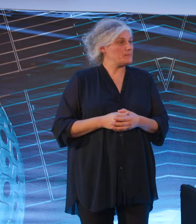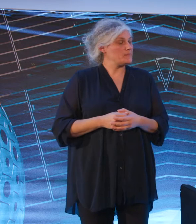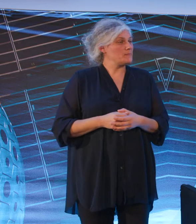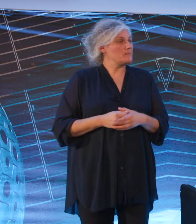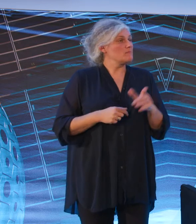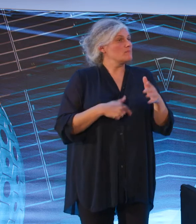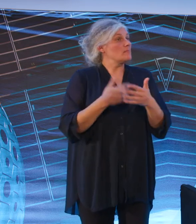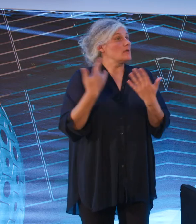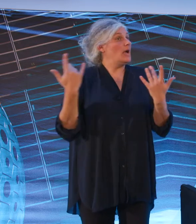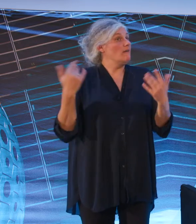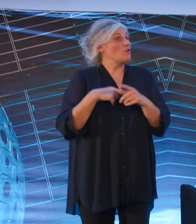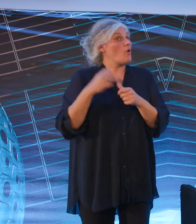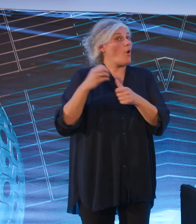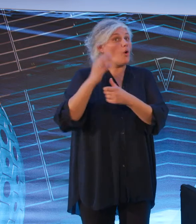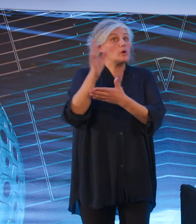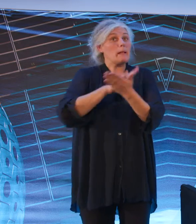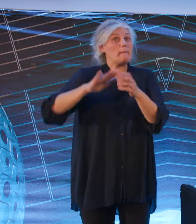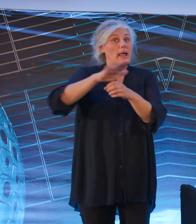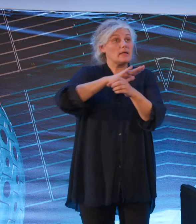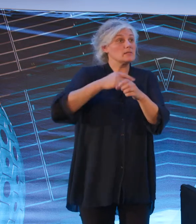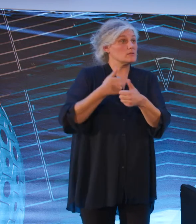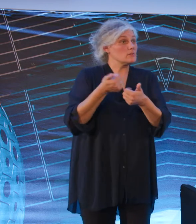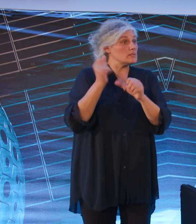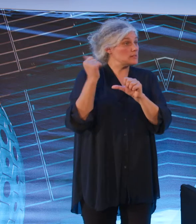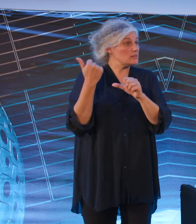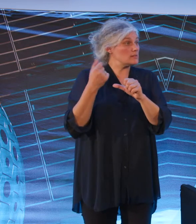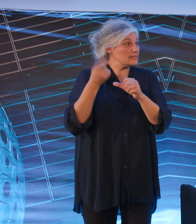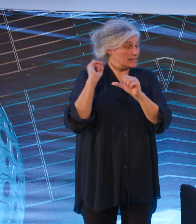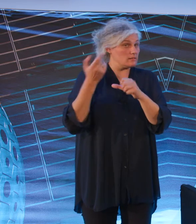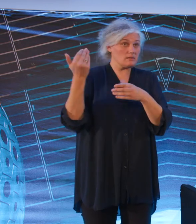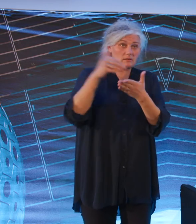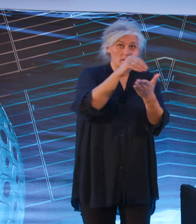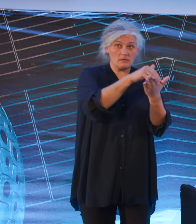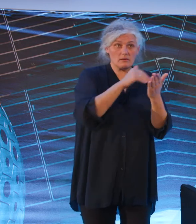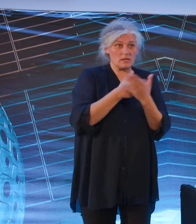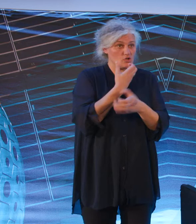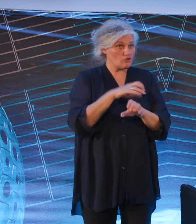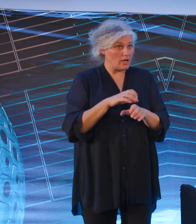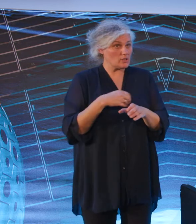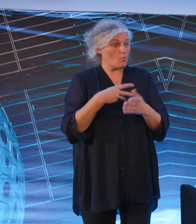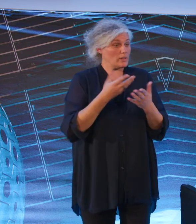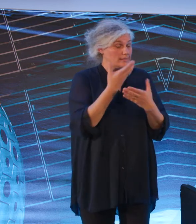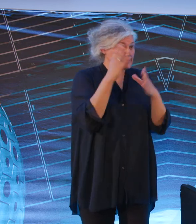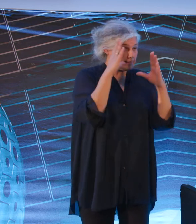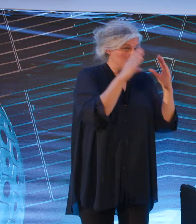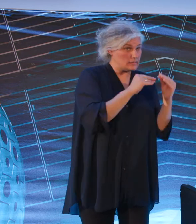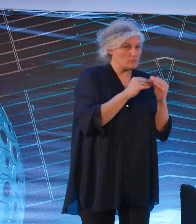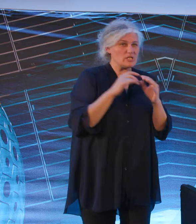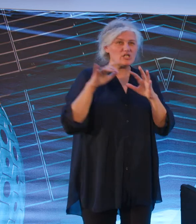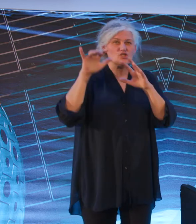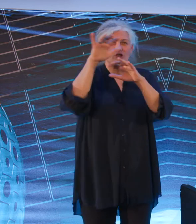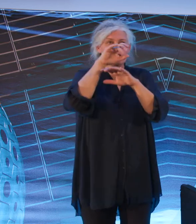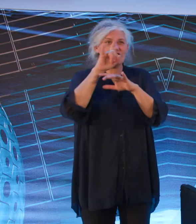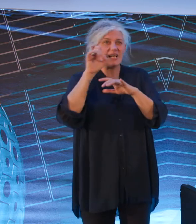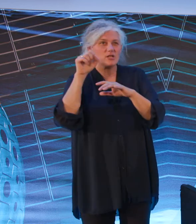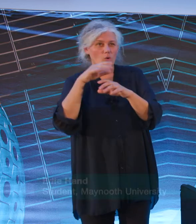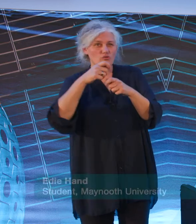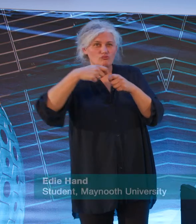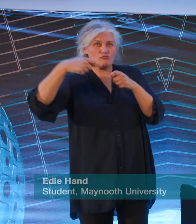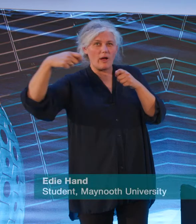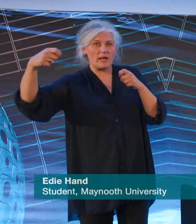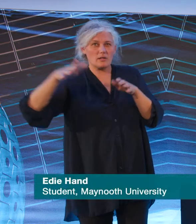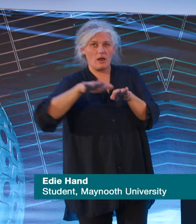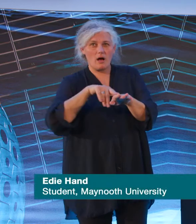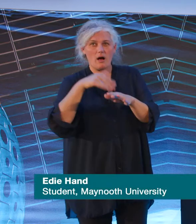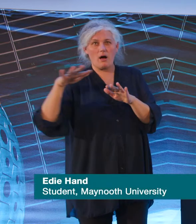Have you ever been anywhere else? She asks him while he stokes the fire, while the children sleep. His shadow stretches, long and leering